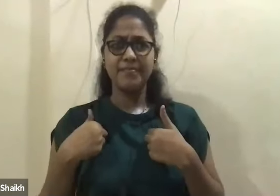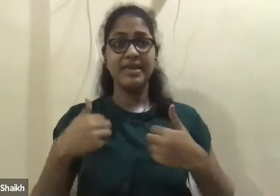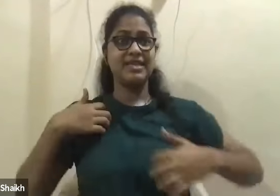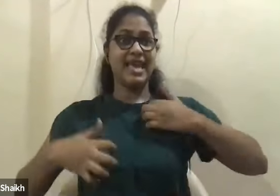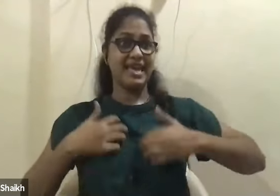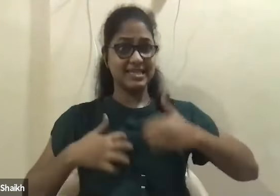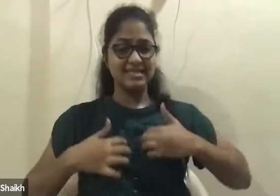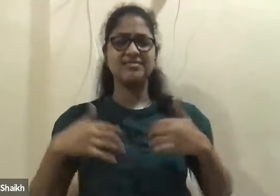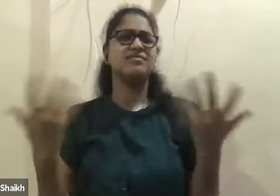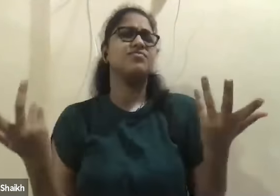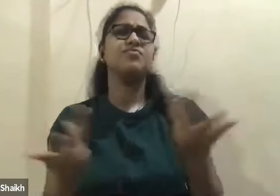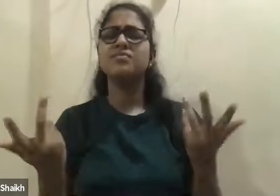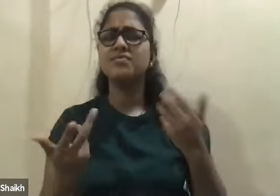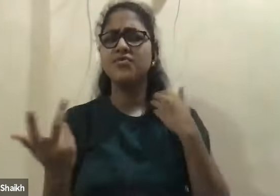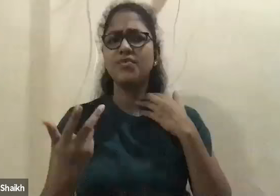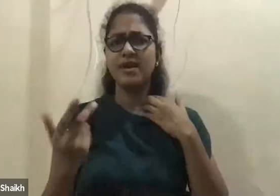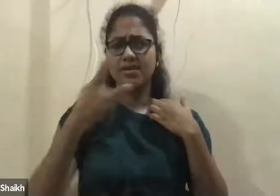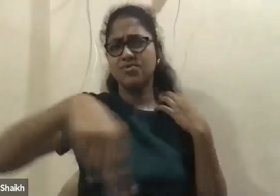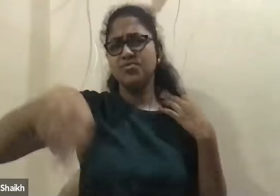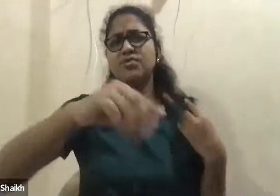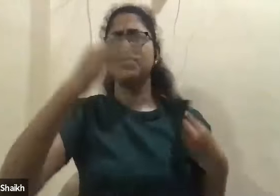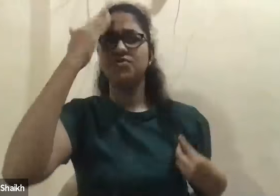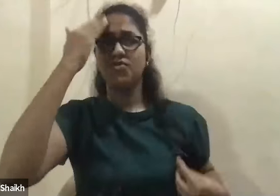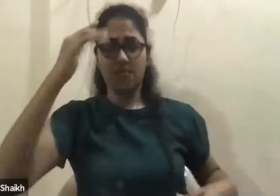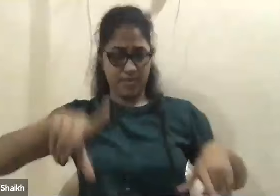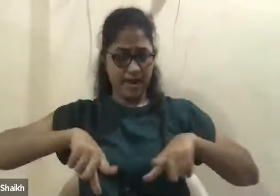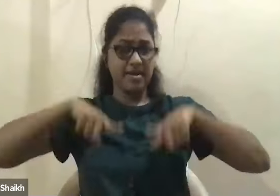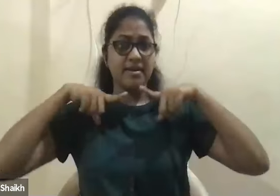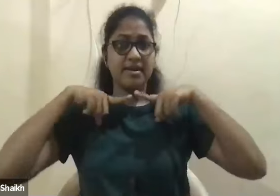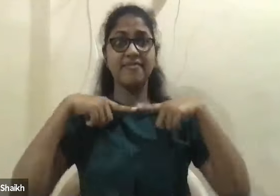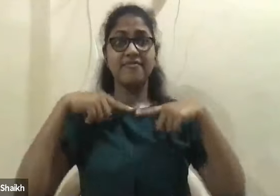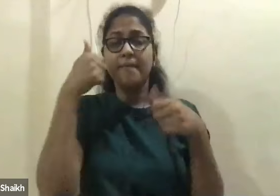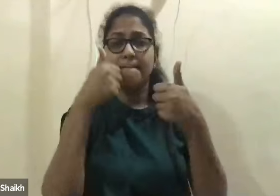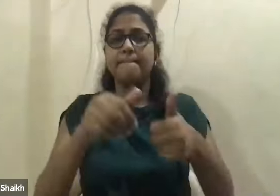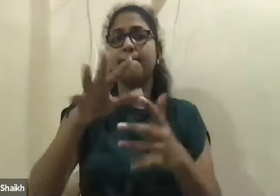this because for me, life's best lessons have come from Yash.